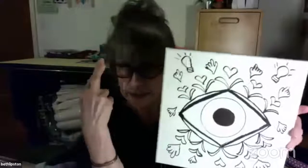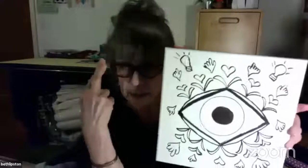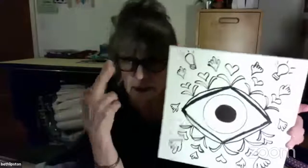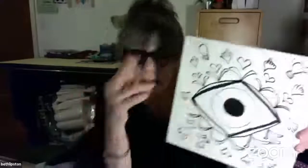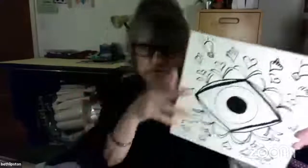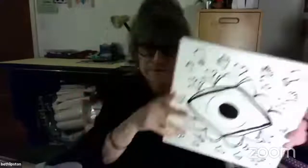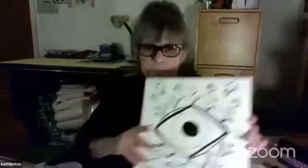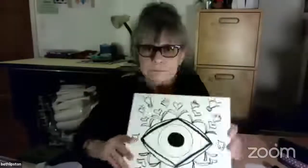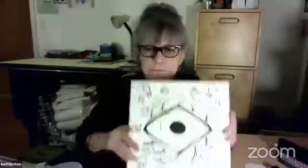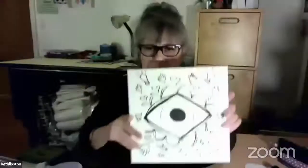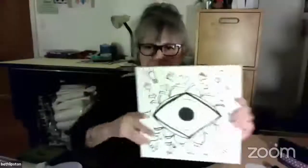So the reason